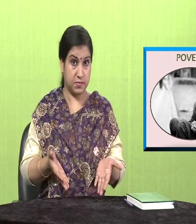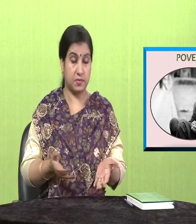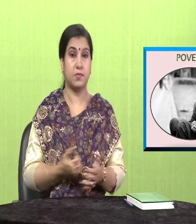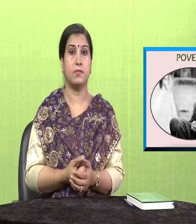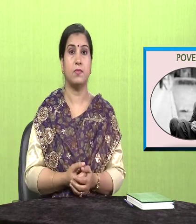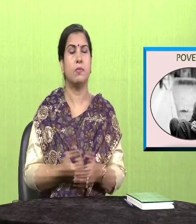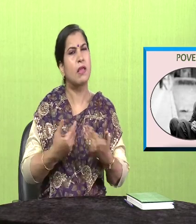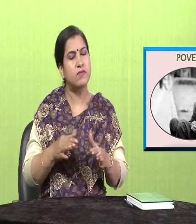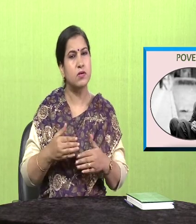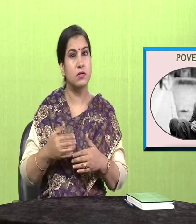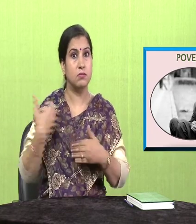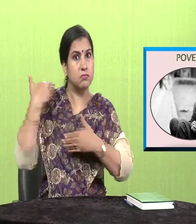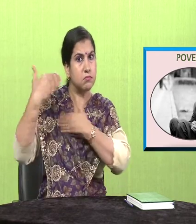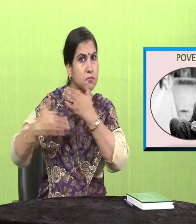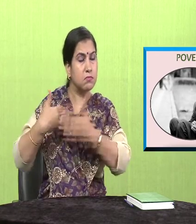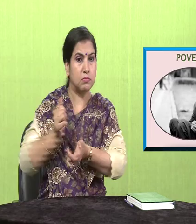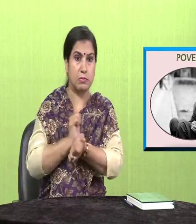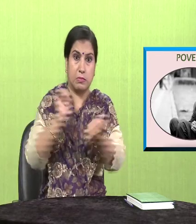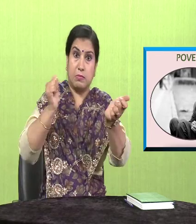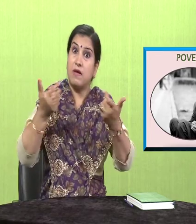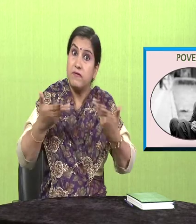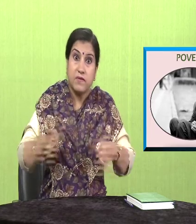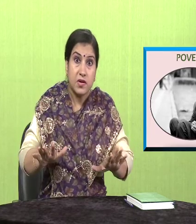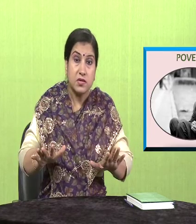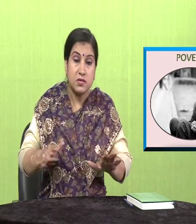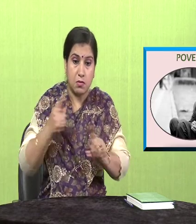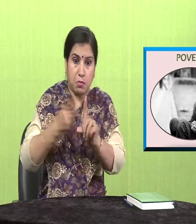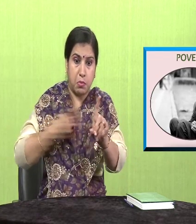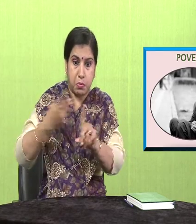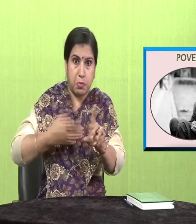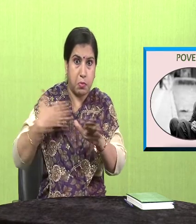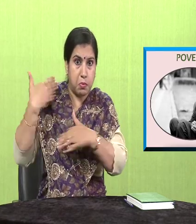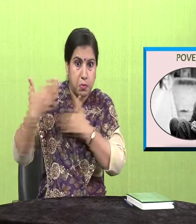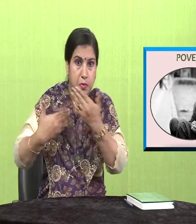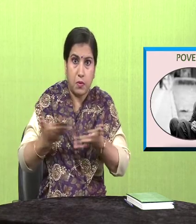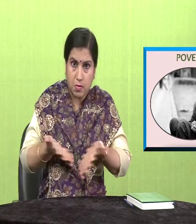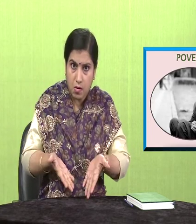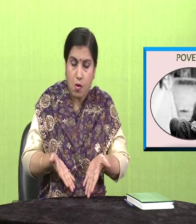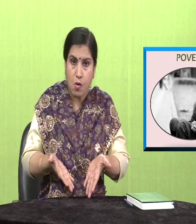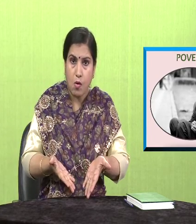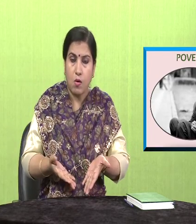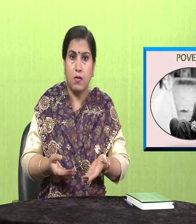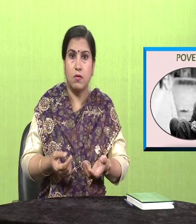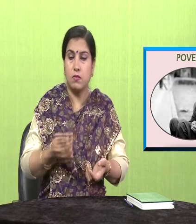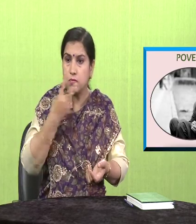even after so many years of independence, we have not been able to end